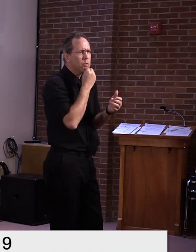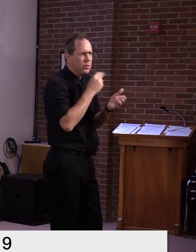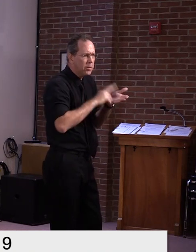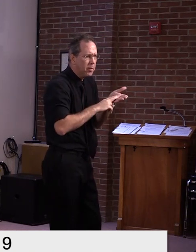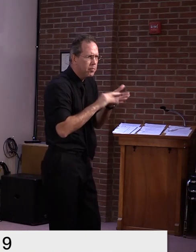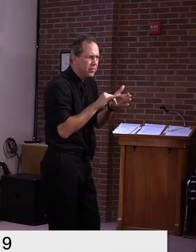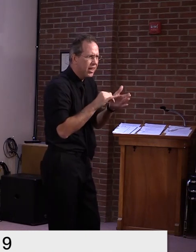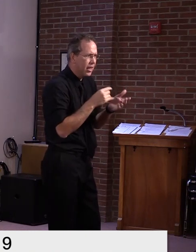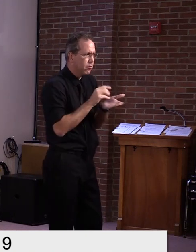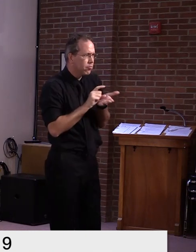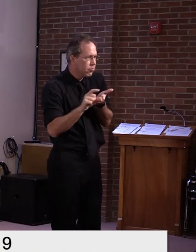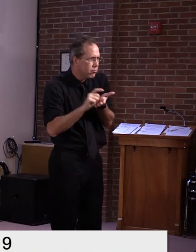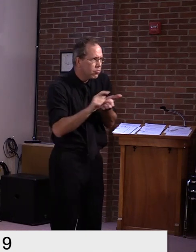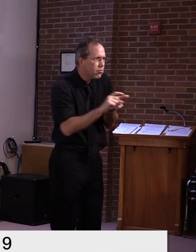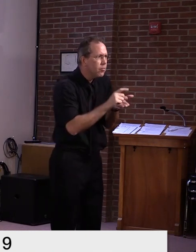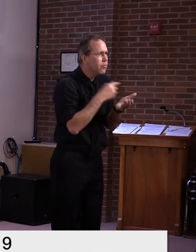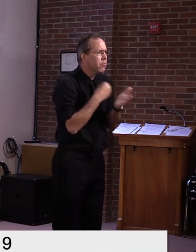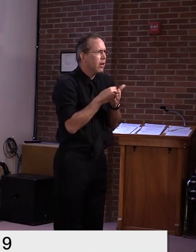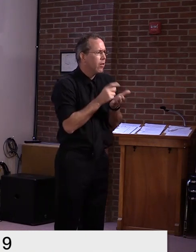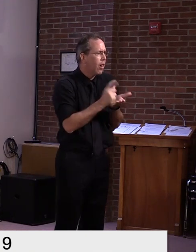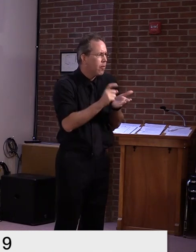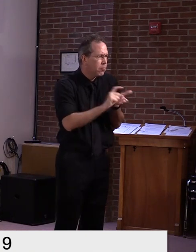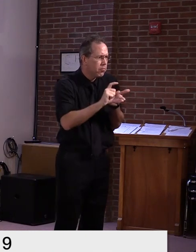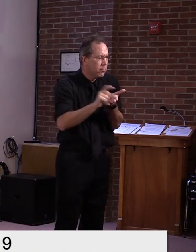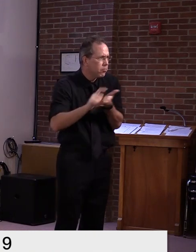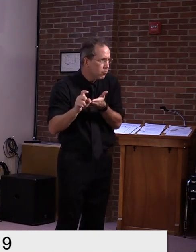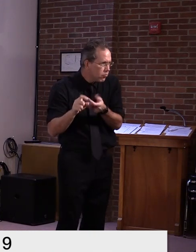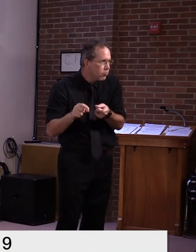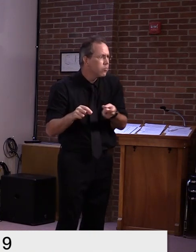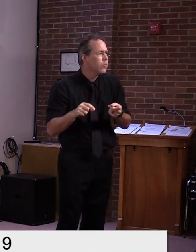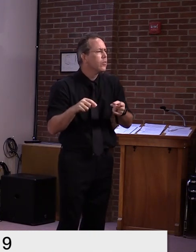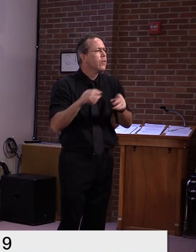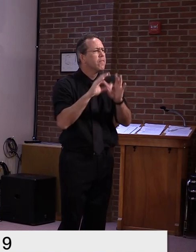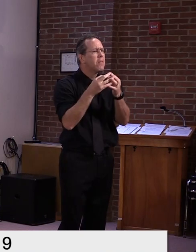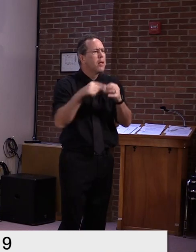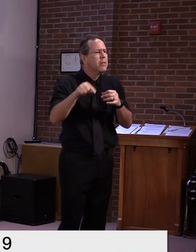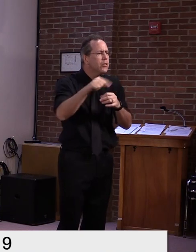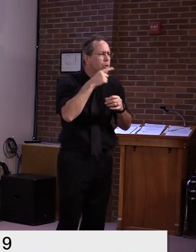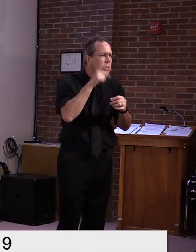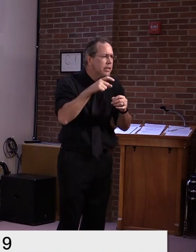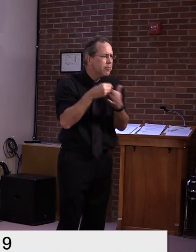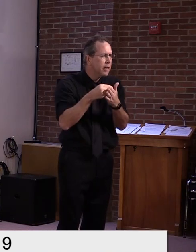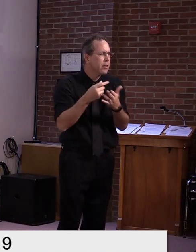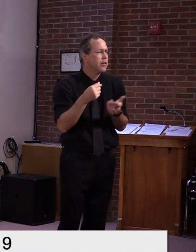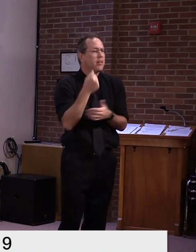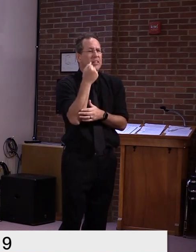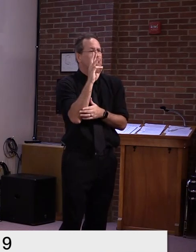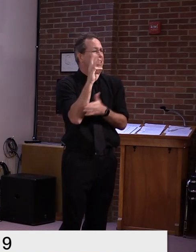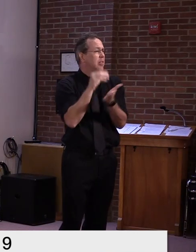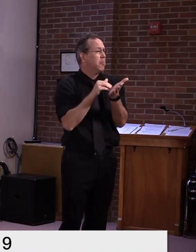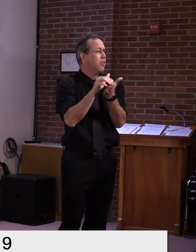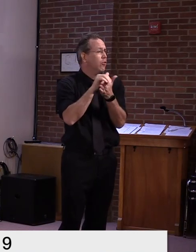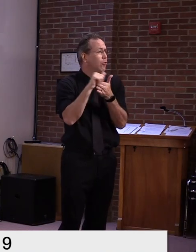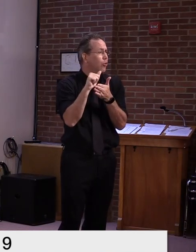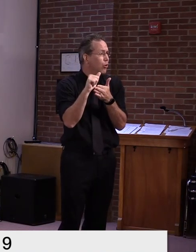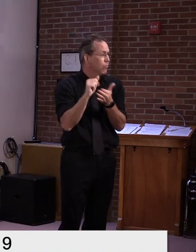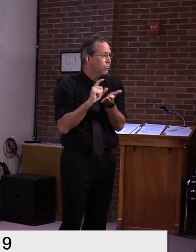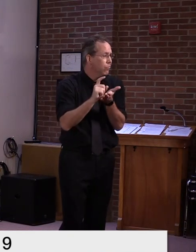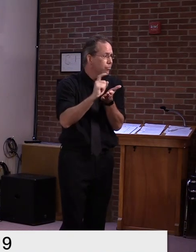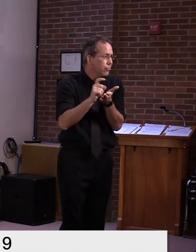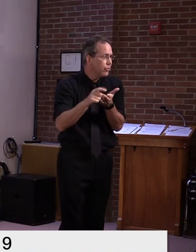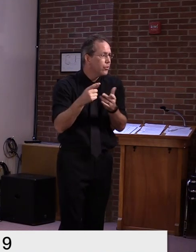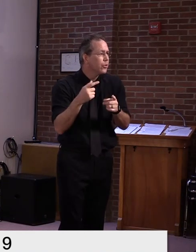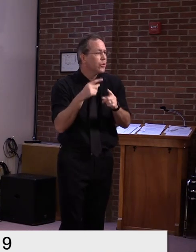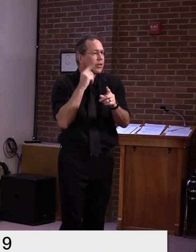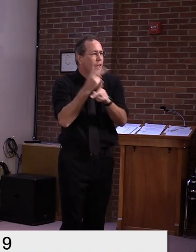since March for a total of over $16 million extra paid out to Vermonters in supplemental